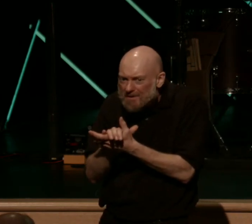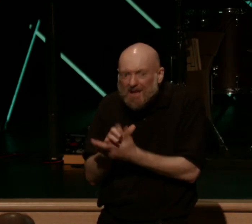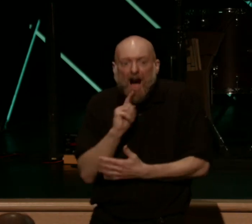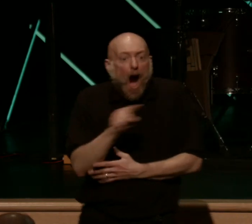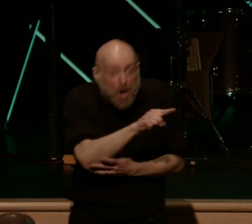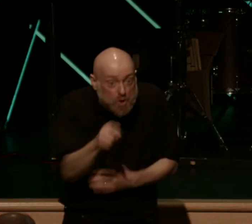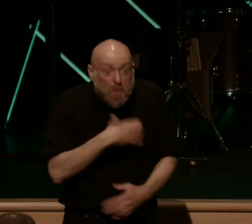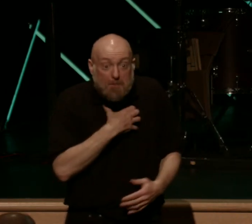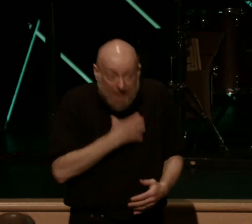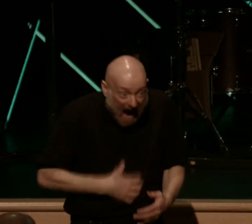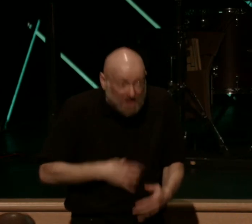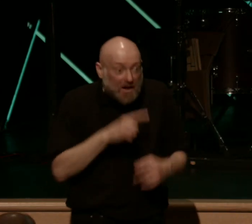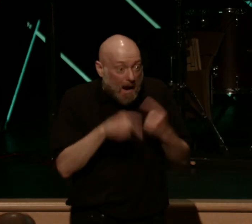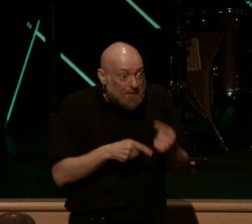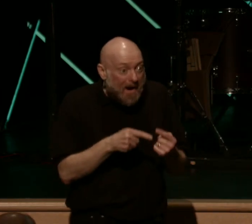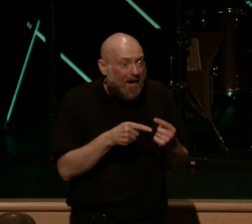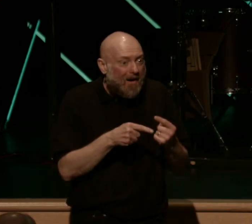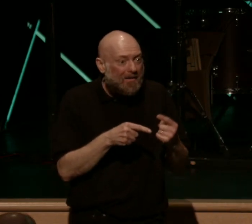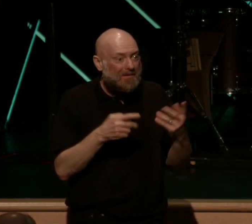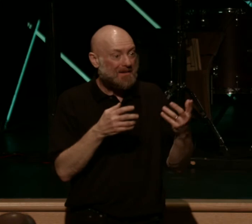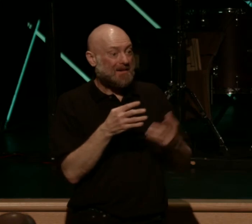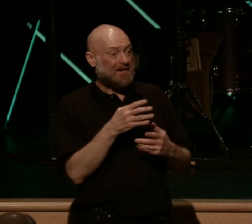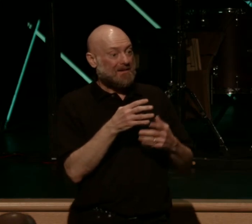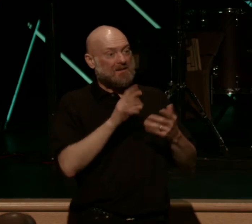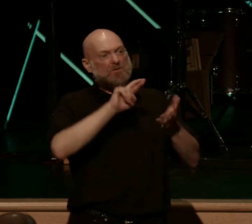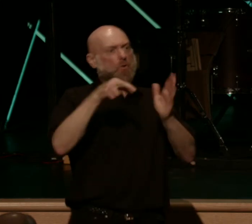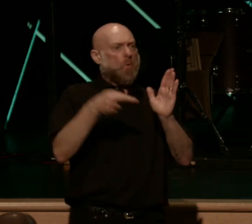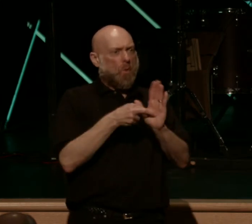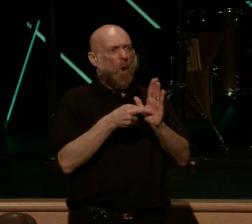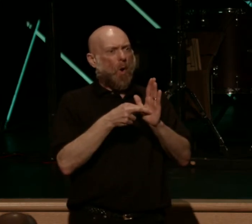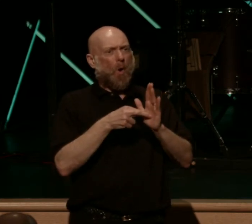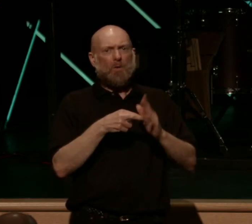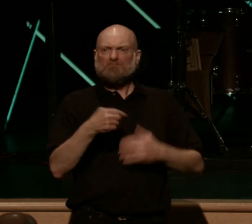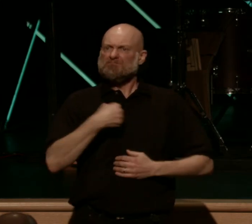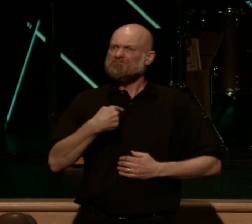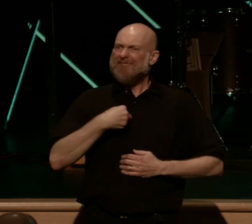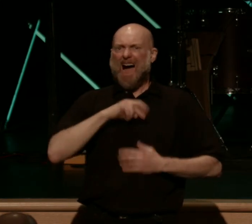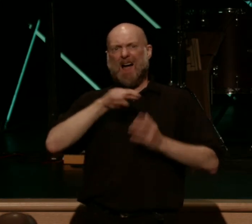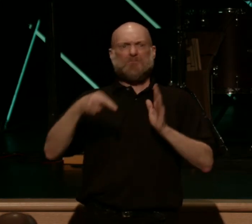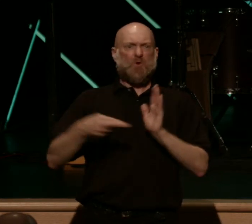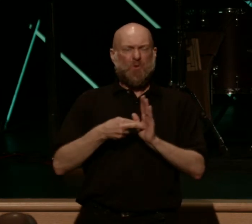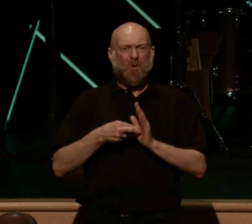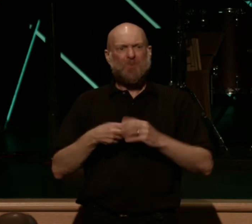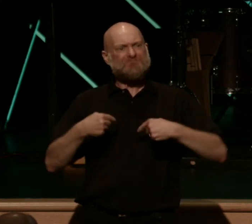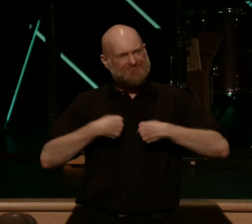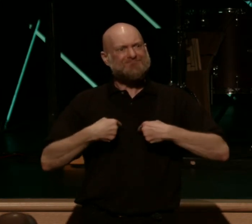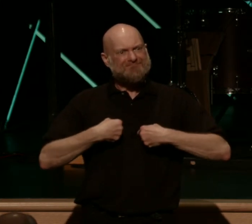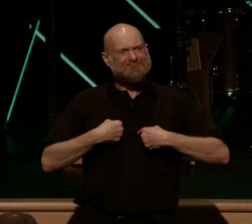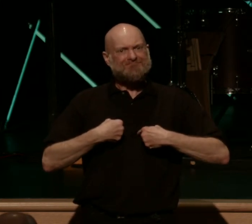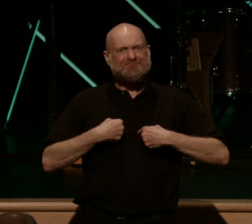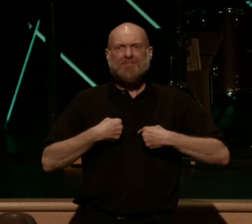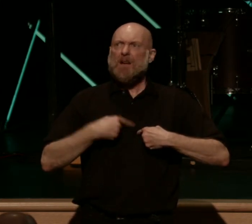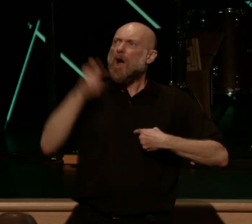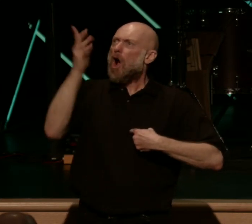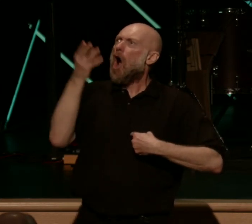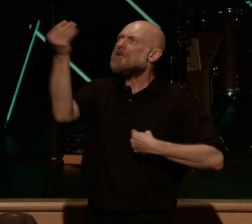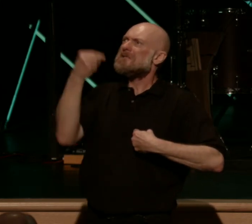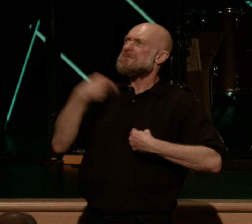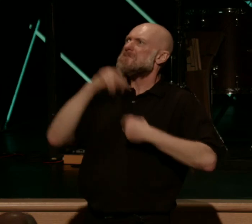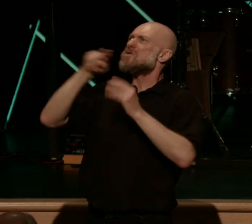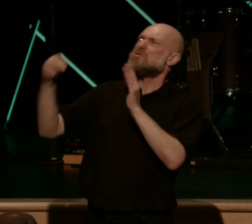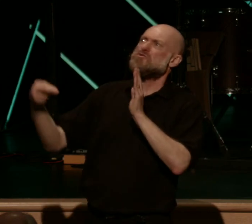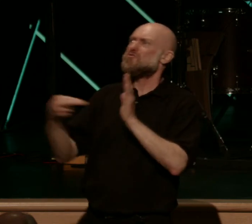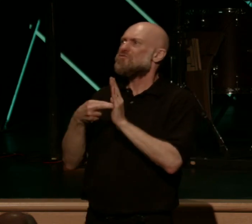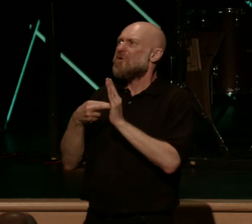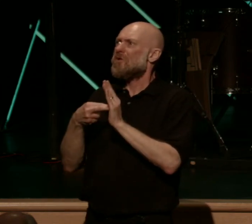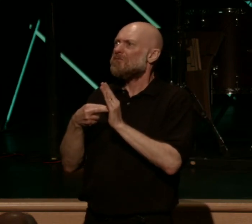you passionate about playing the role, portraying the role, owning the role that God has given you in